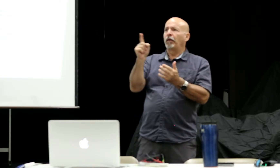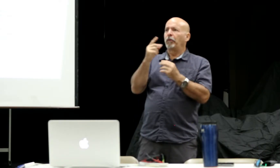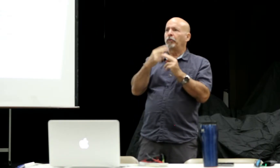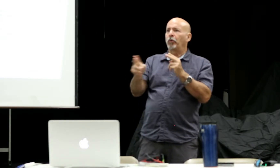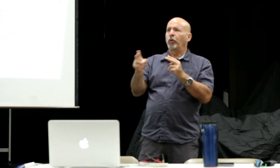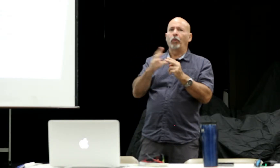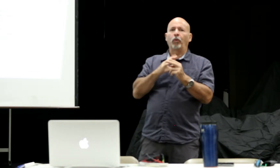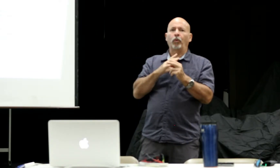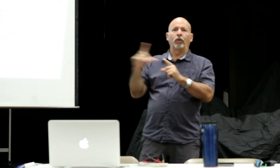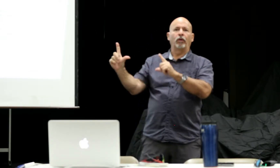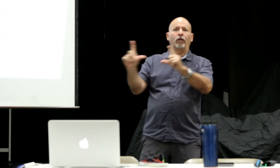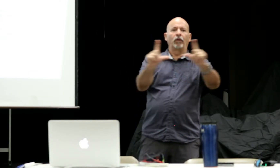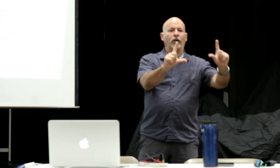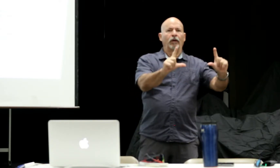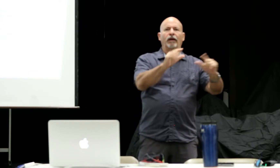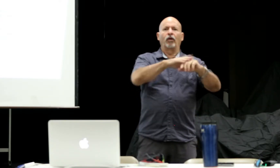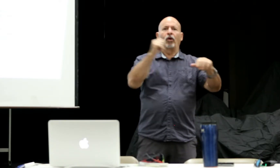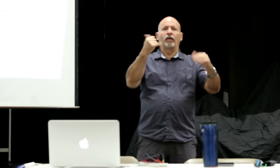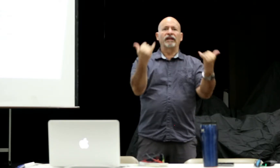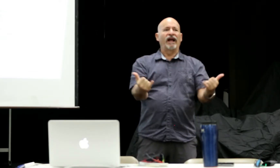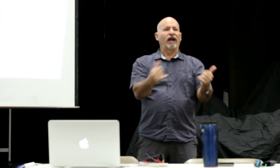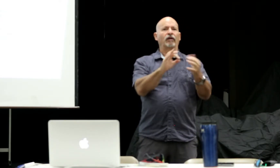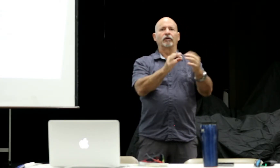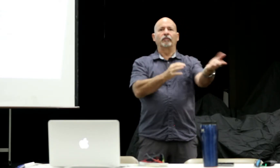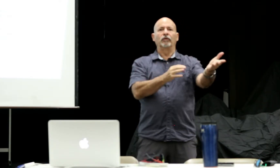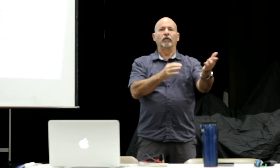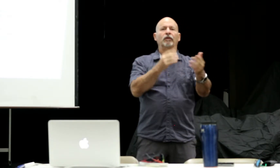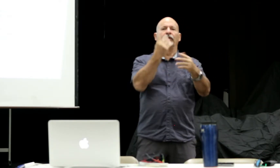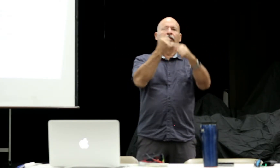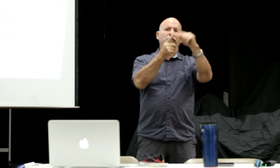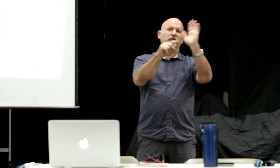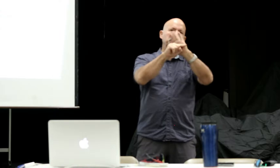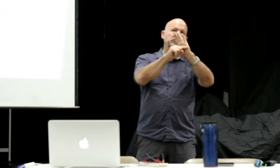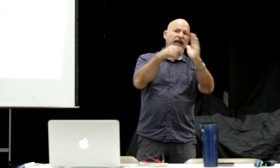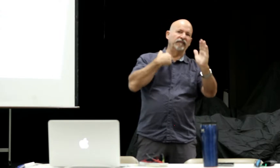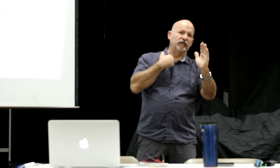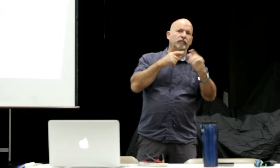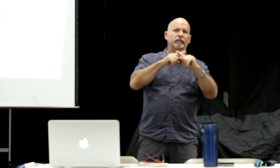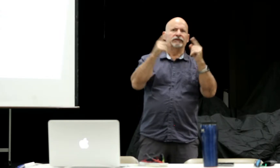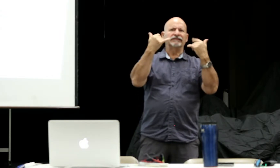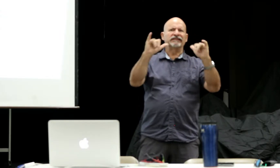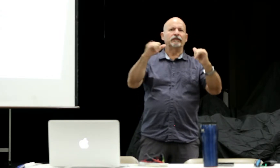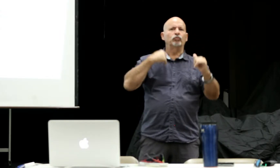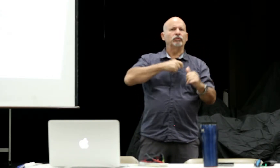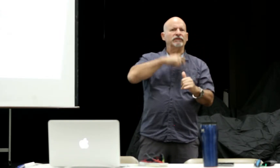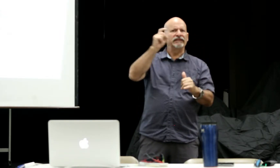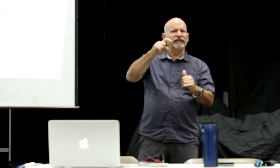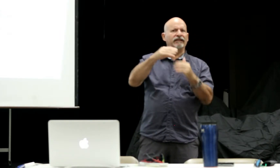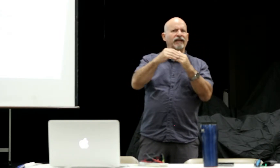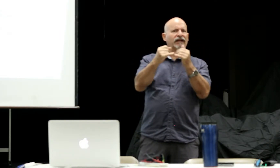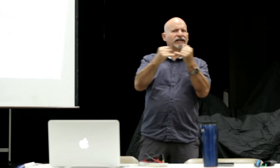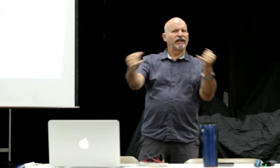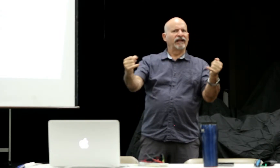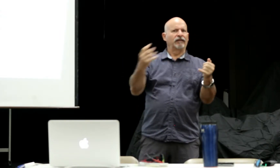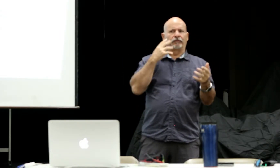interpreter charges a minimum of 1 hour, right? And so it's easier to call a VRI interpreter because all you have to do is press a button on